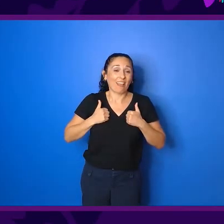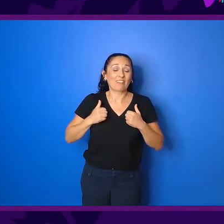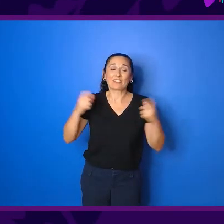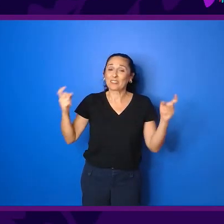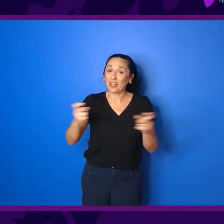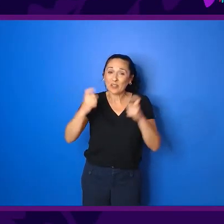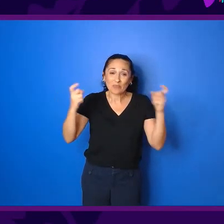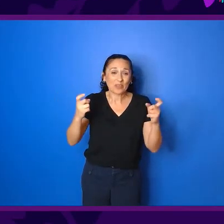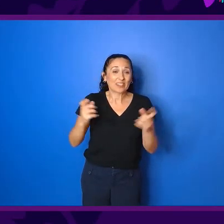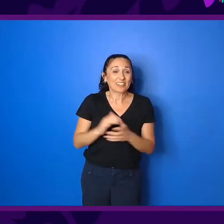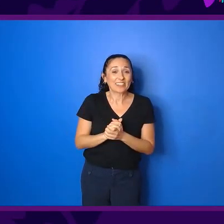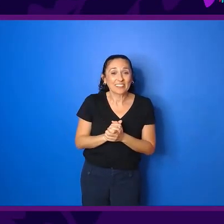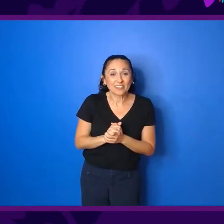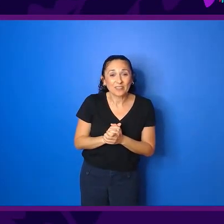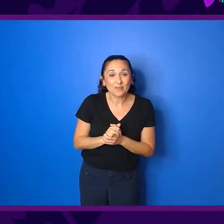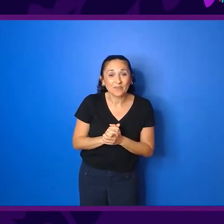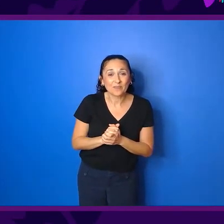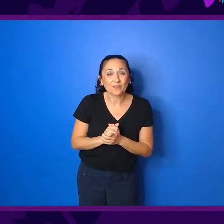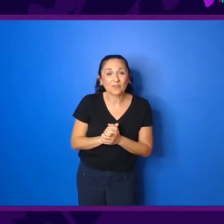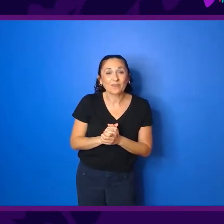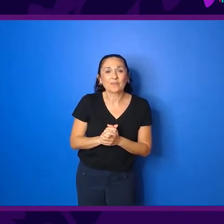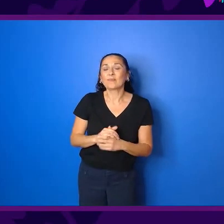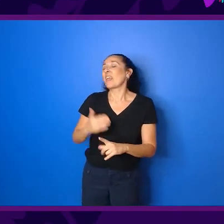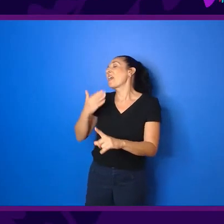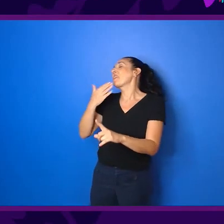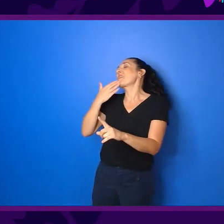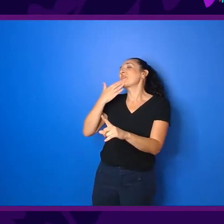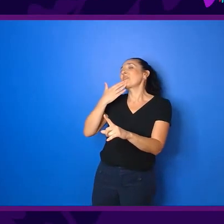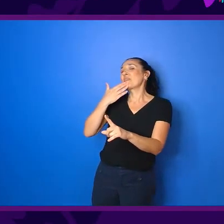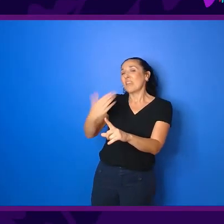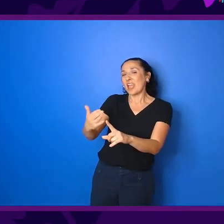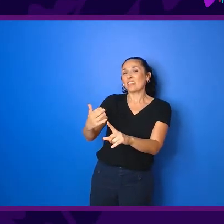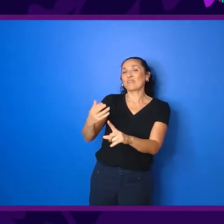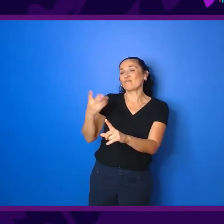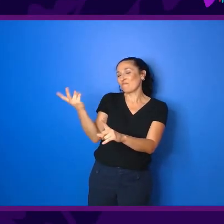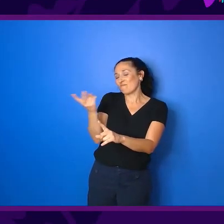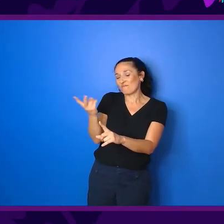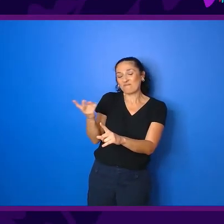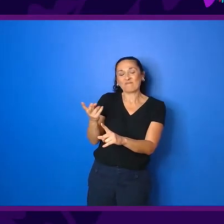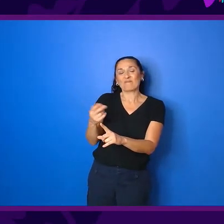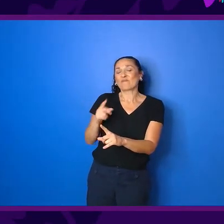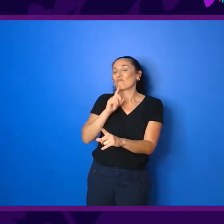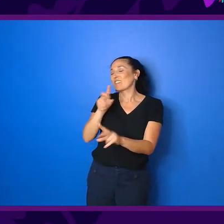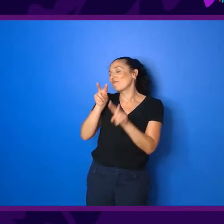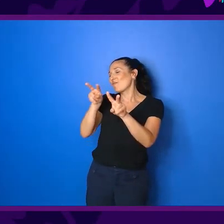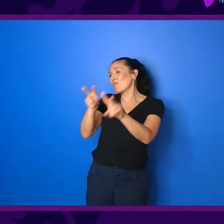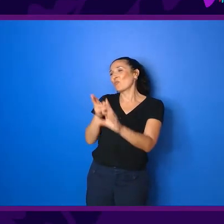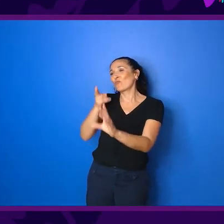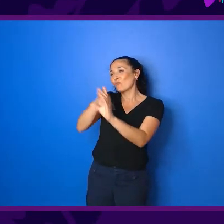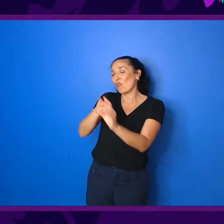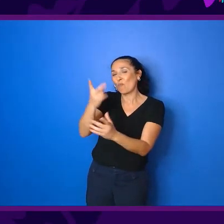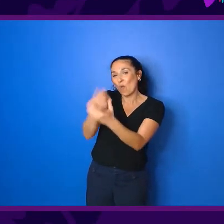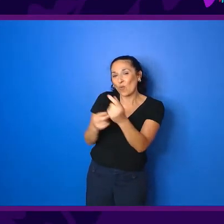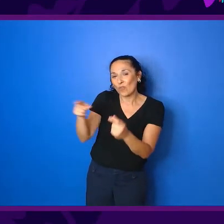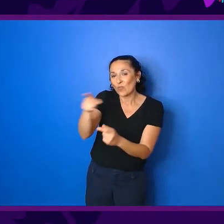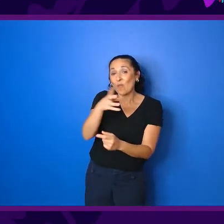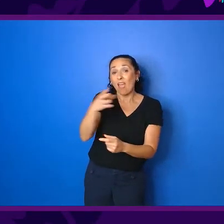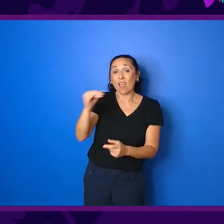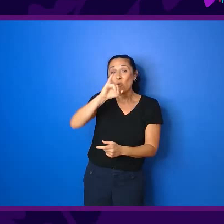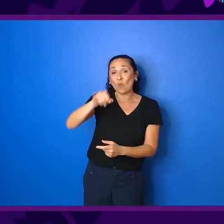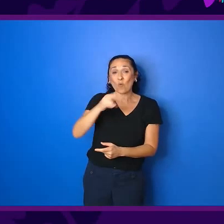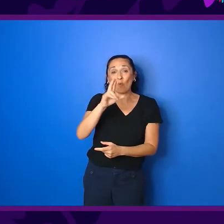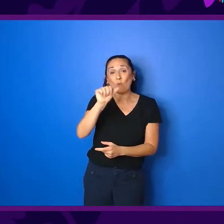it. Thank you, Pete, and thank you, Sheila. I look forward to joining both of you, and also Juana, you know, your